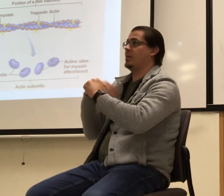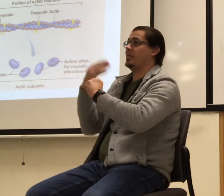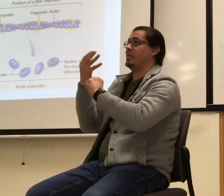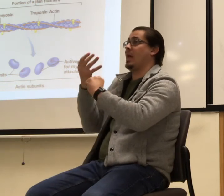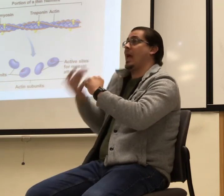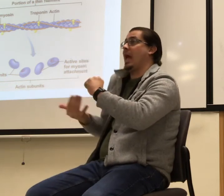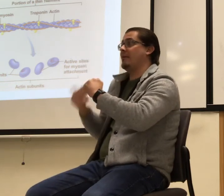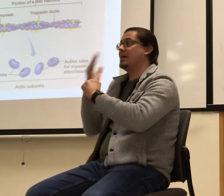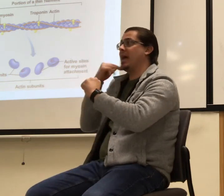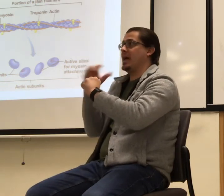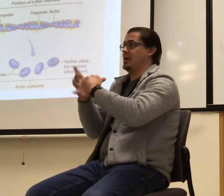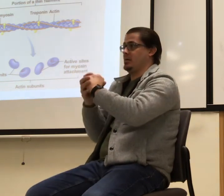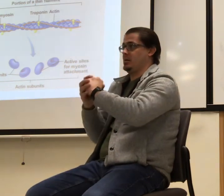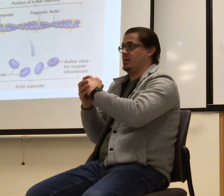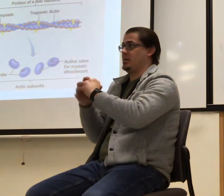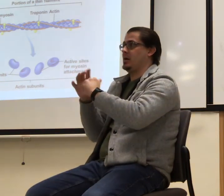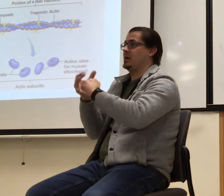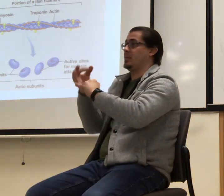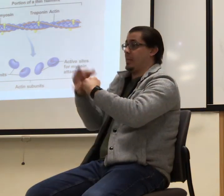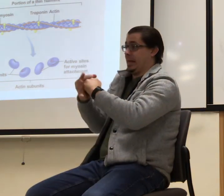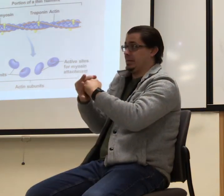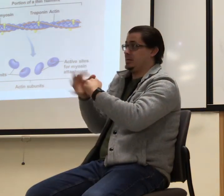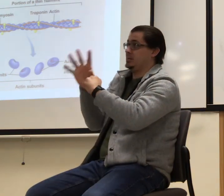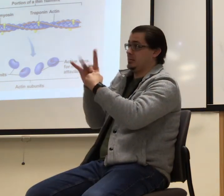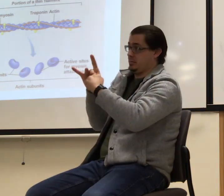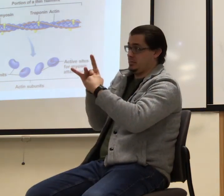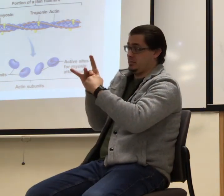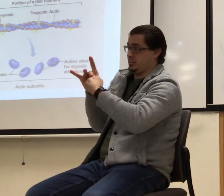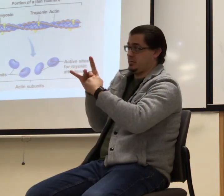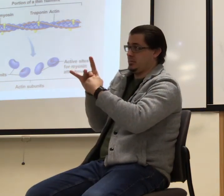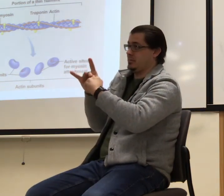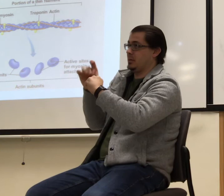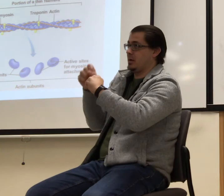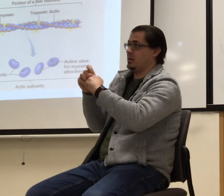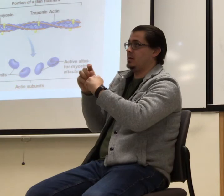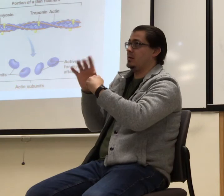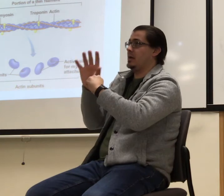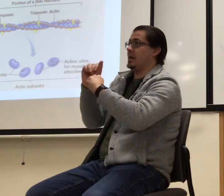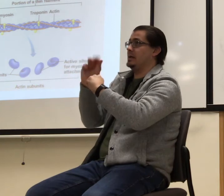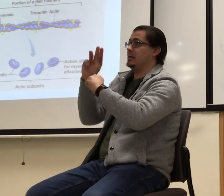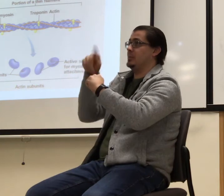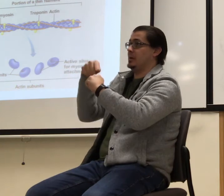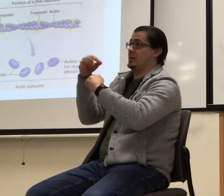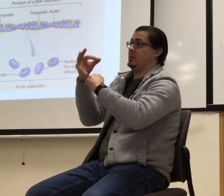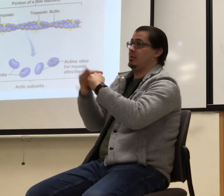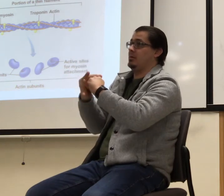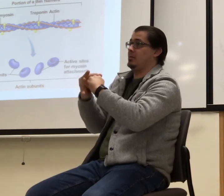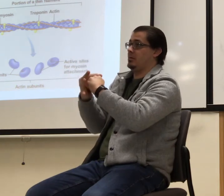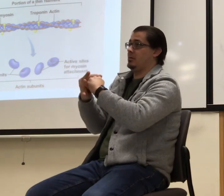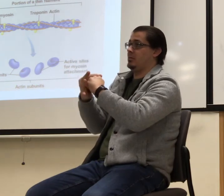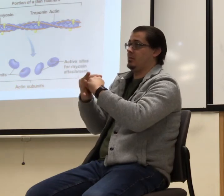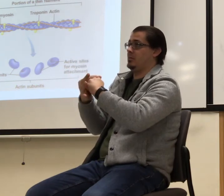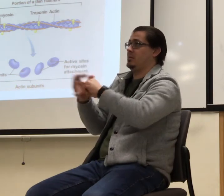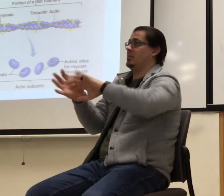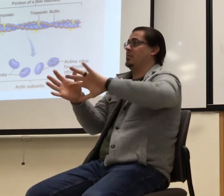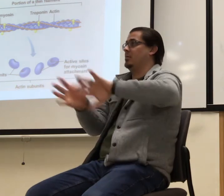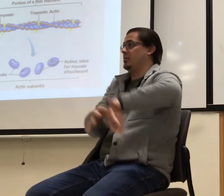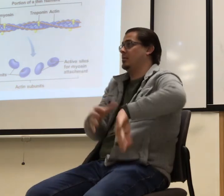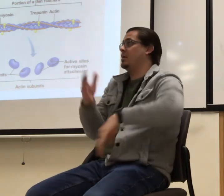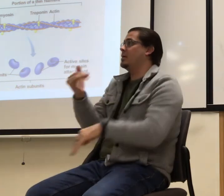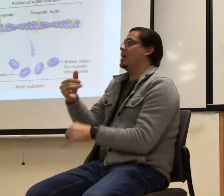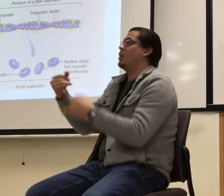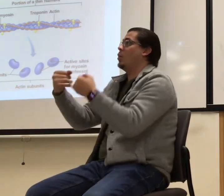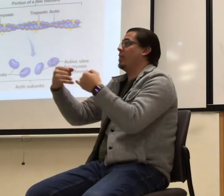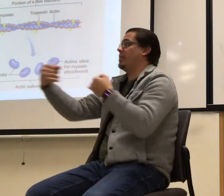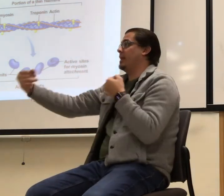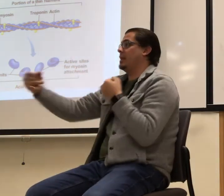has a place where you can bind the active site. It has a place where you can have ATP. Okay. So the thin filament,